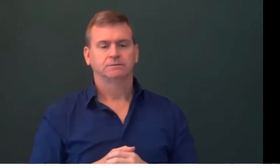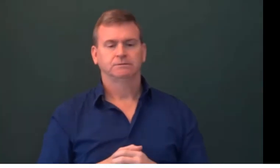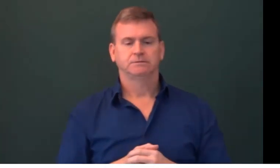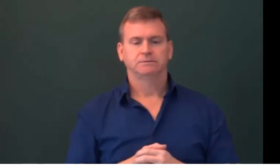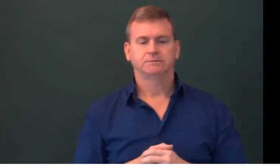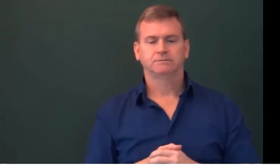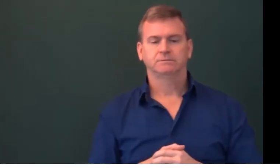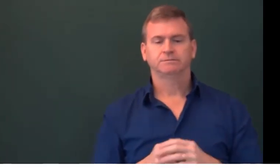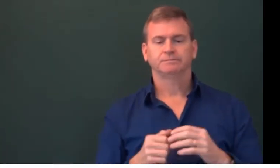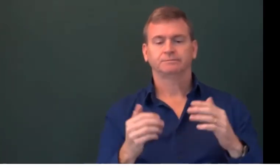safety.